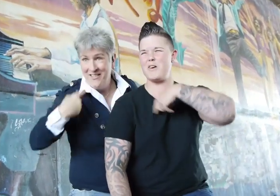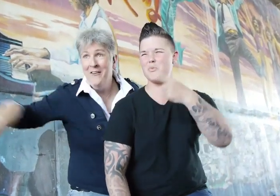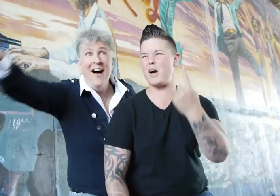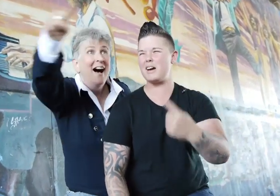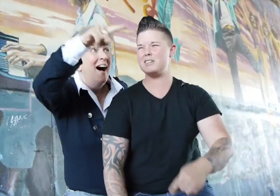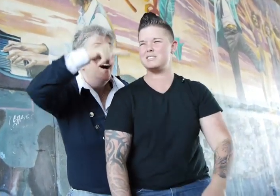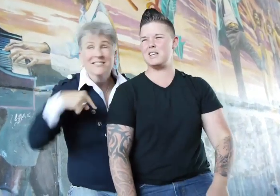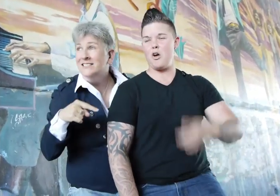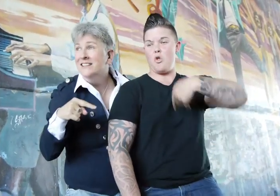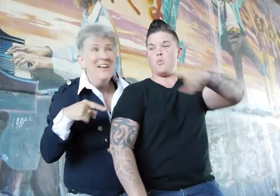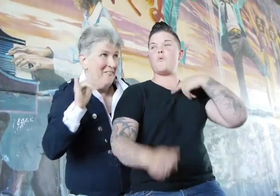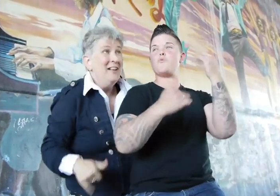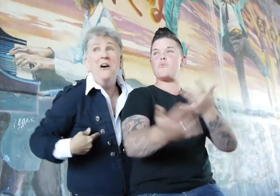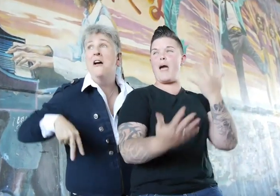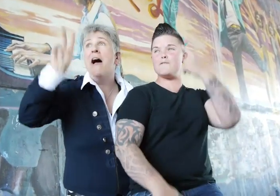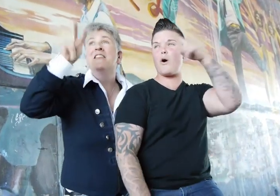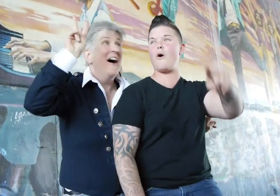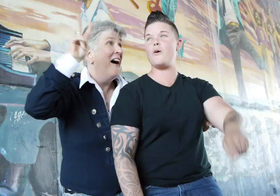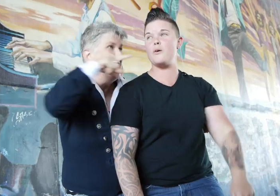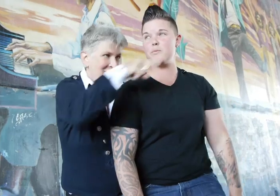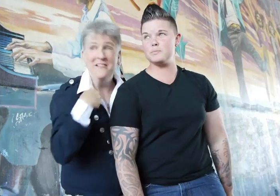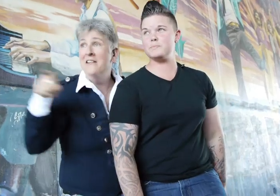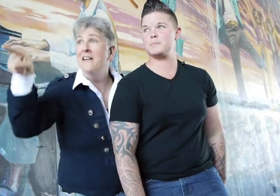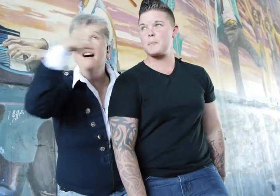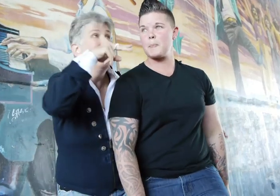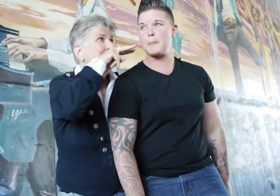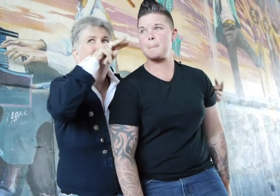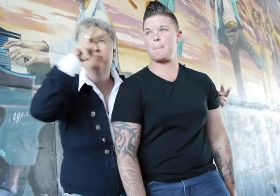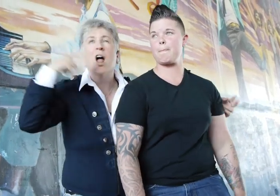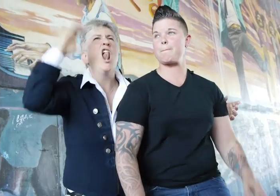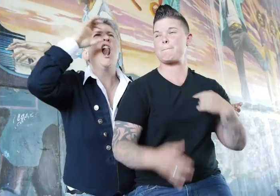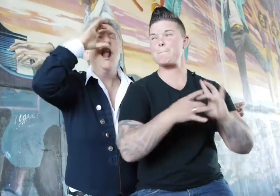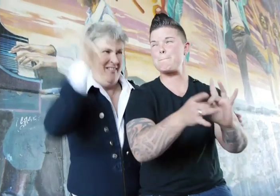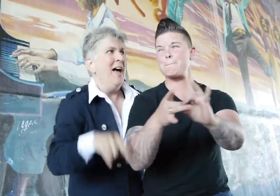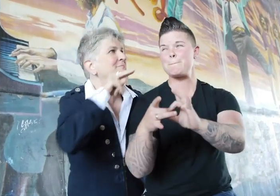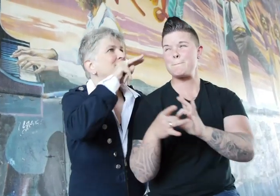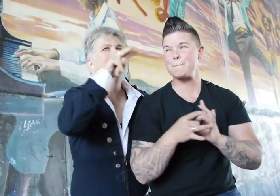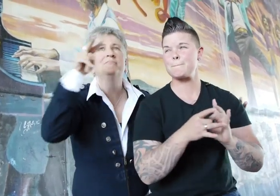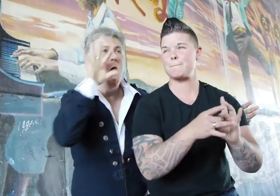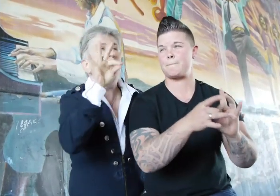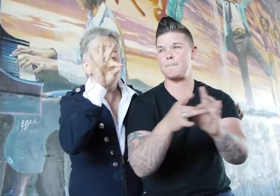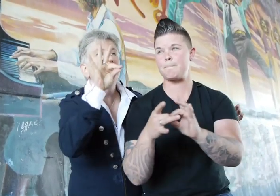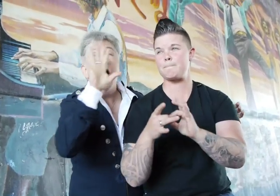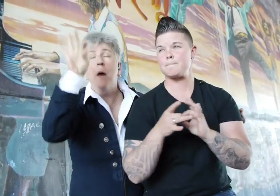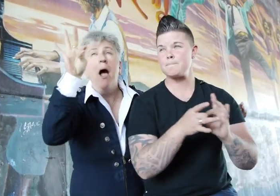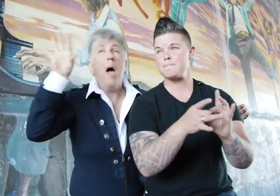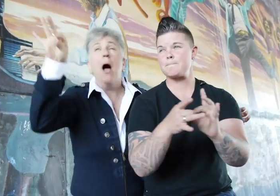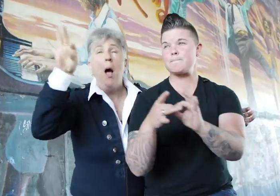are the ones, the ones that we're waiting for. We are the ones, we are the ones, we are the ones, the ones that we're